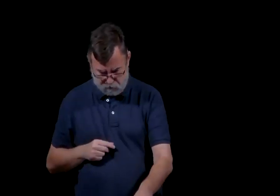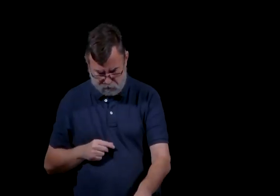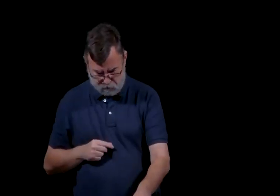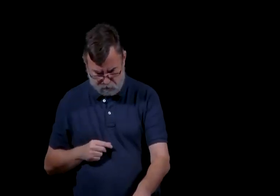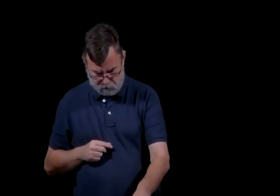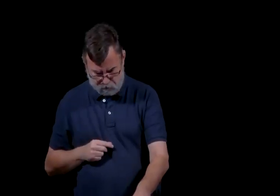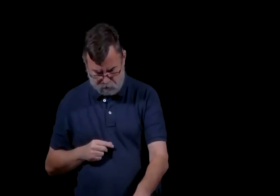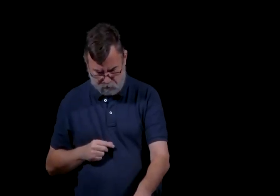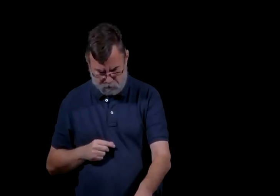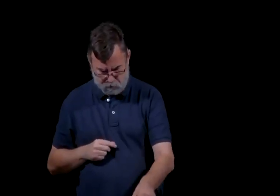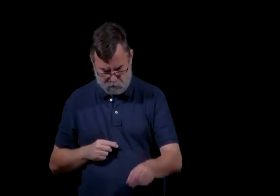Which, that's fine.